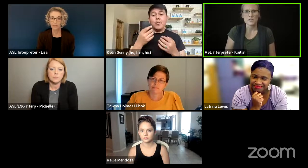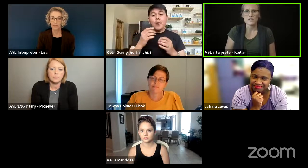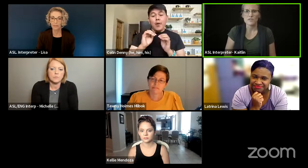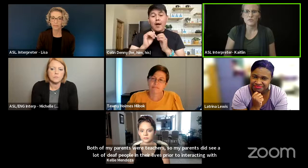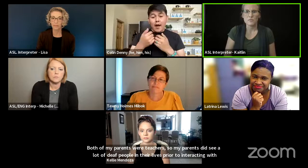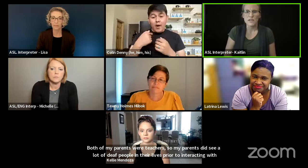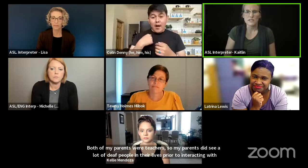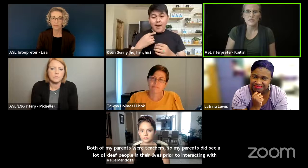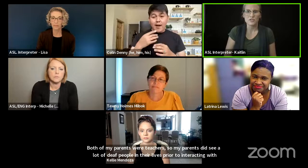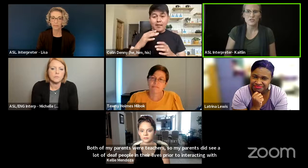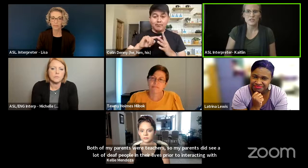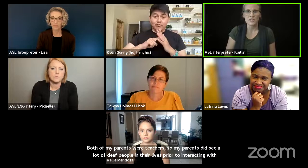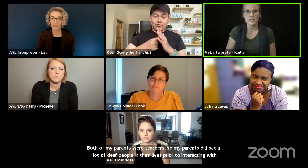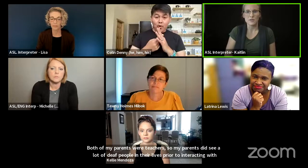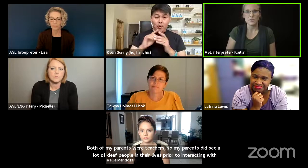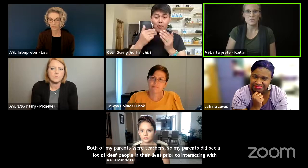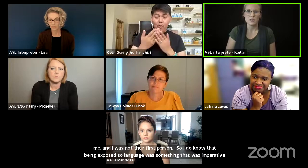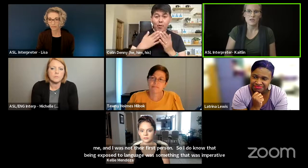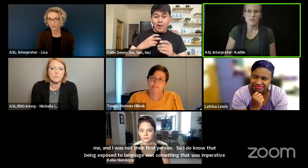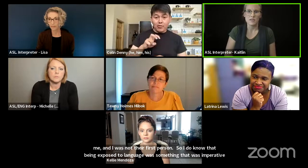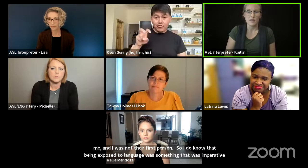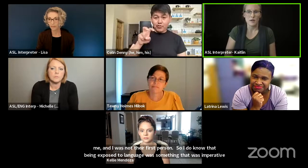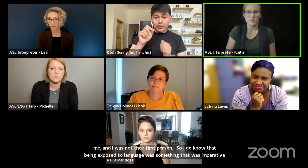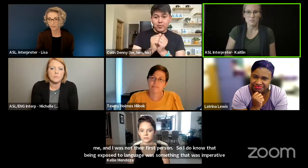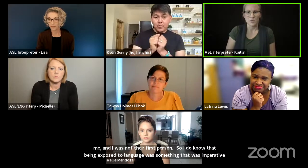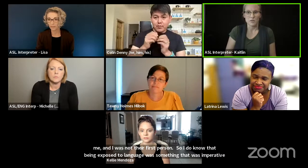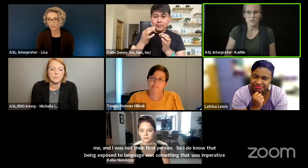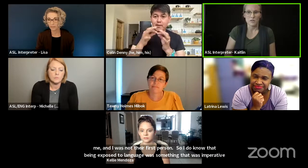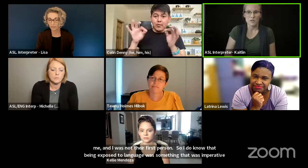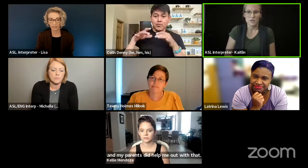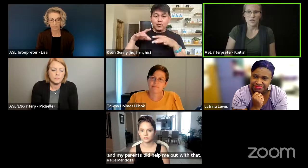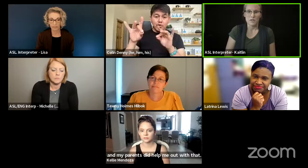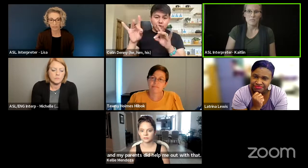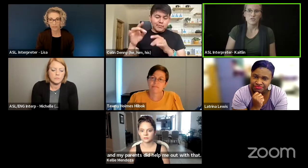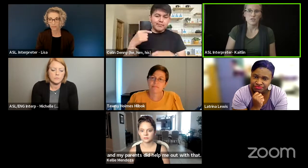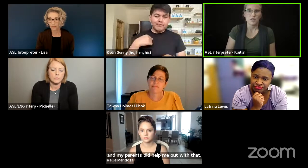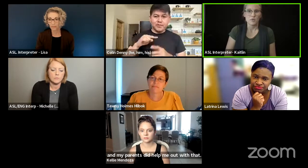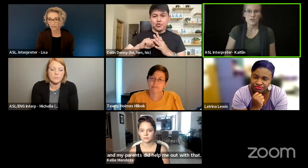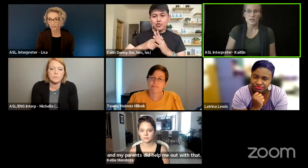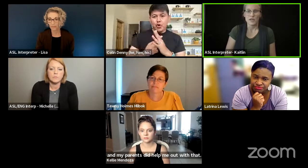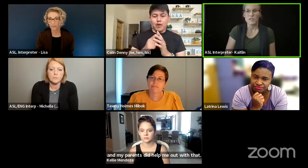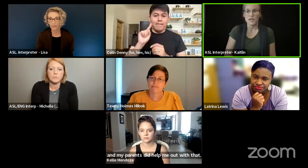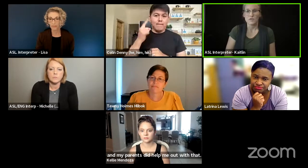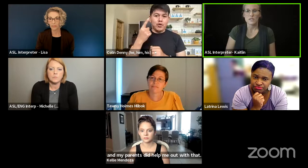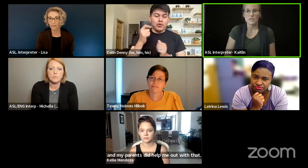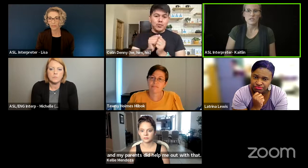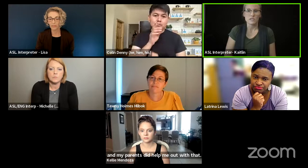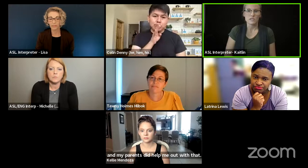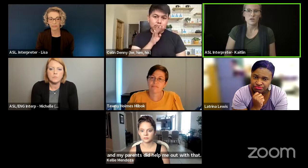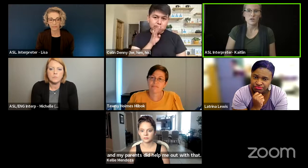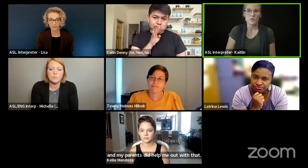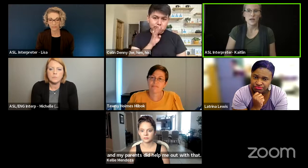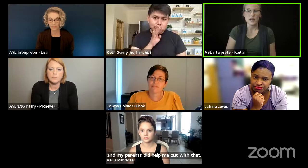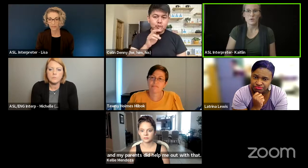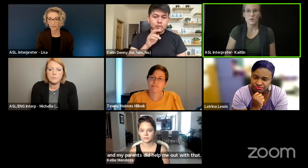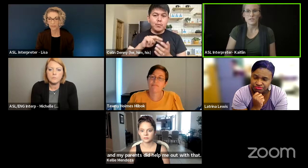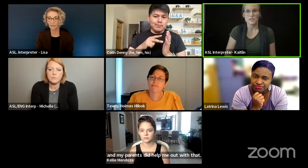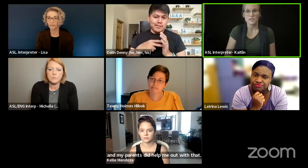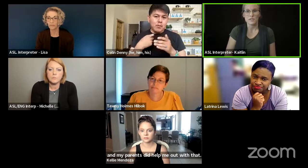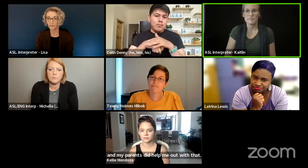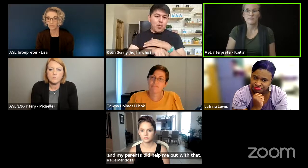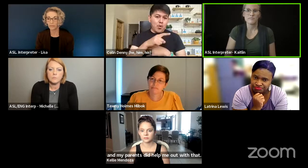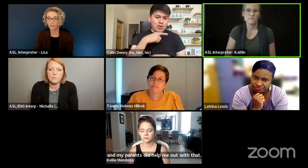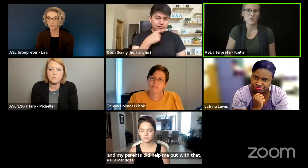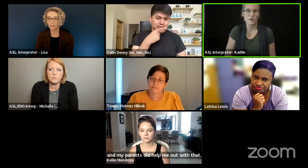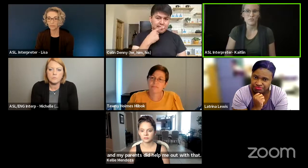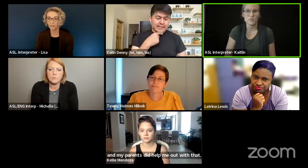find resources for me as teachers, and they knew that that was important. My journey with language acquisition started when I